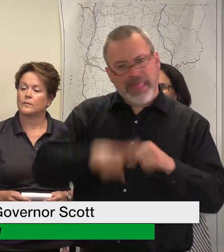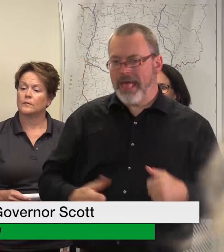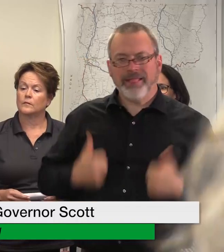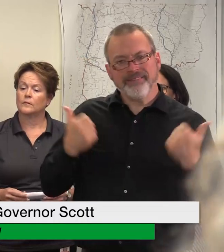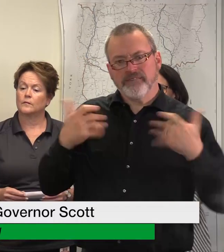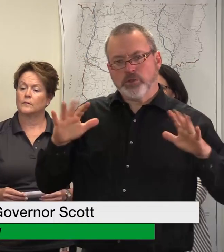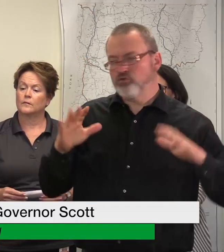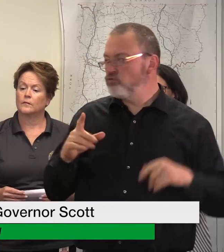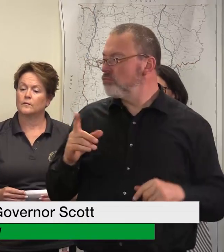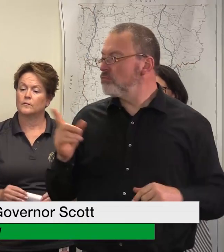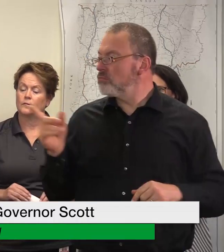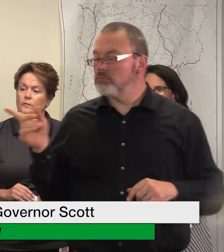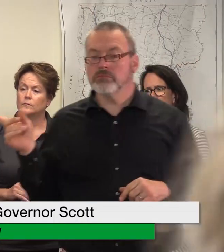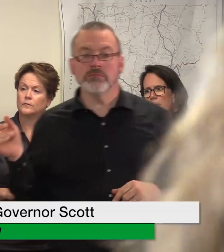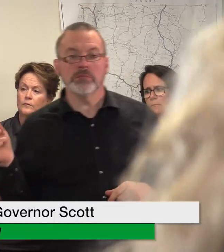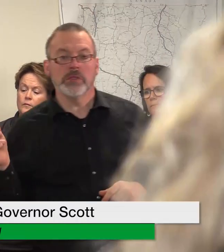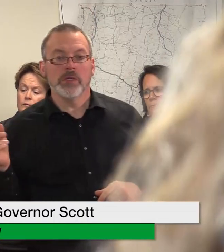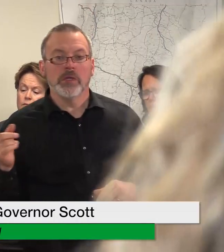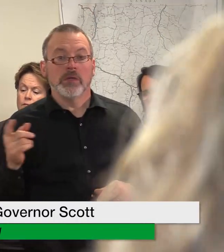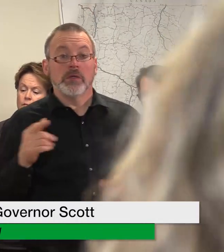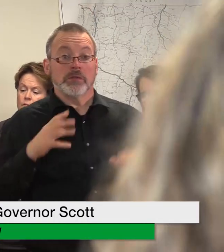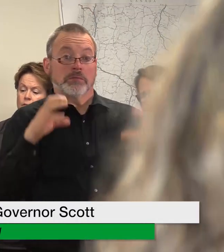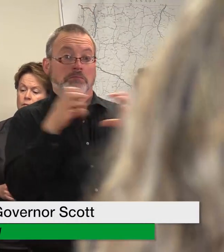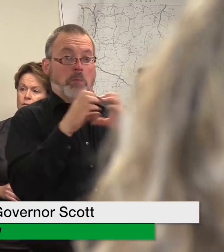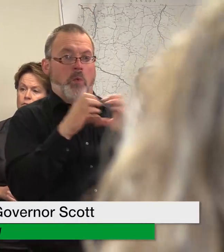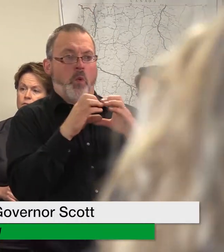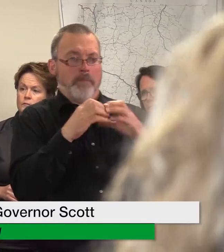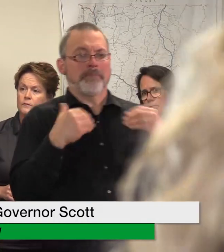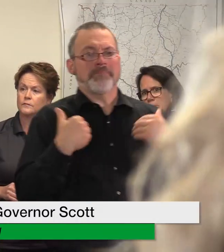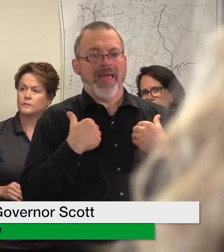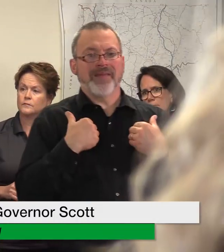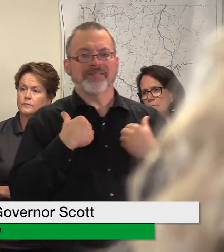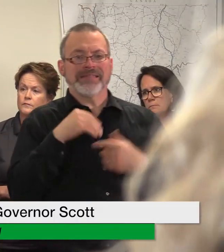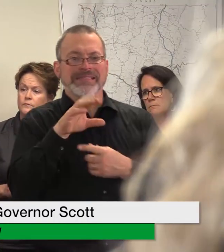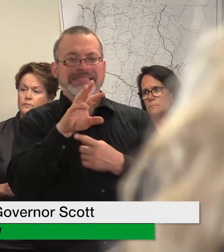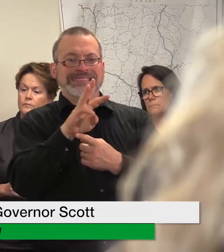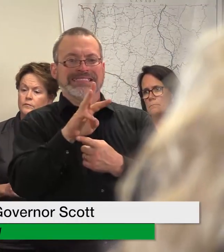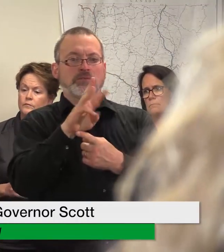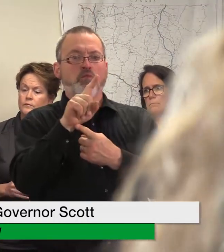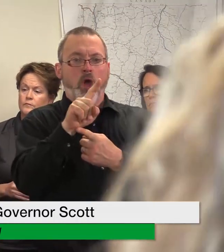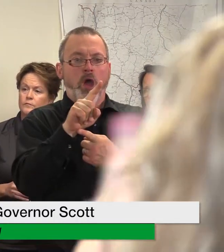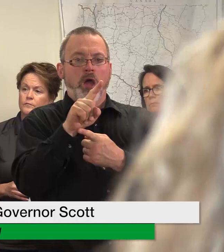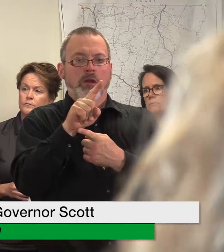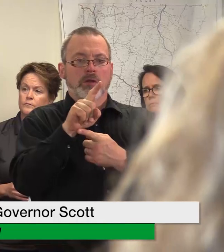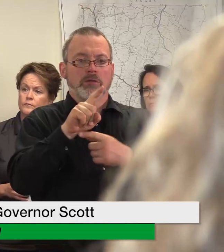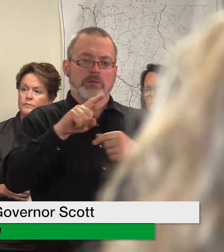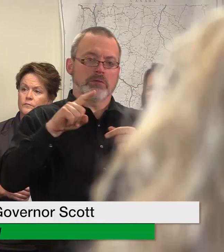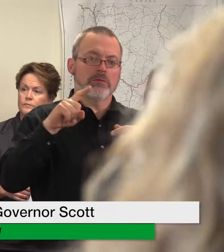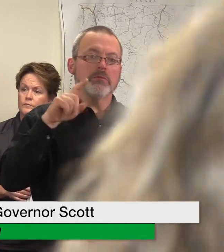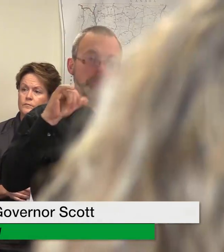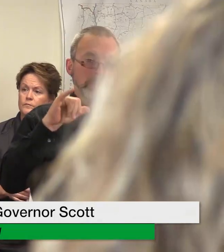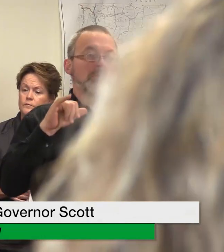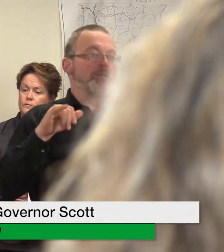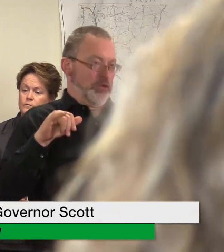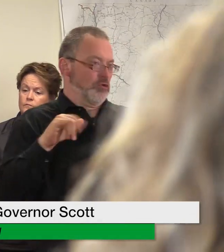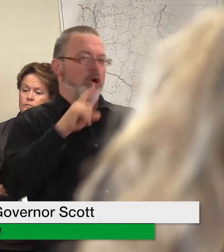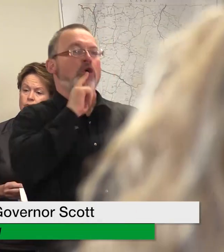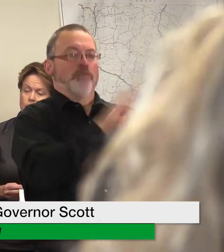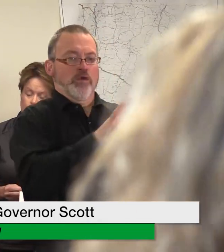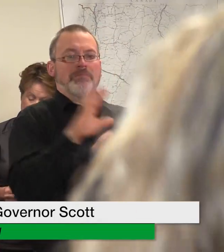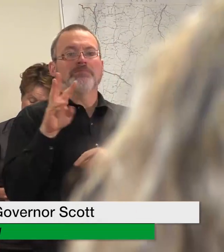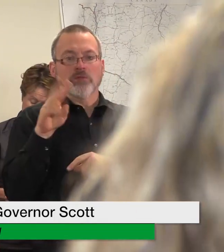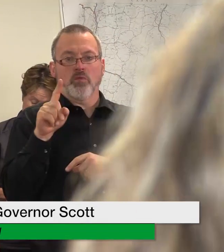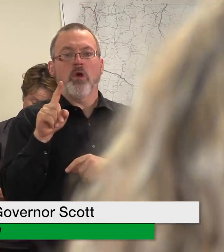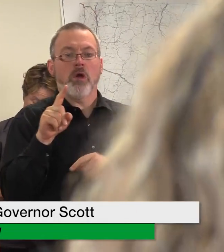Give you an update on the mobile homes. 61 is the total that I have been made aware from fire